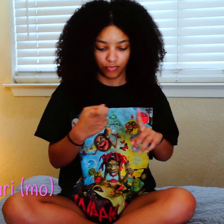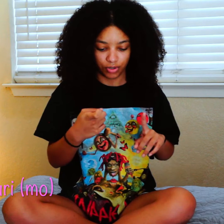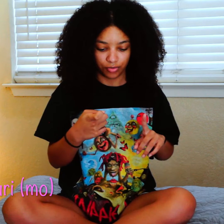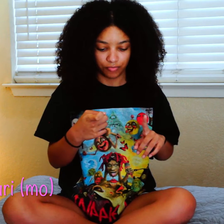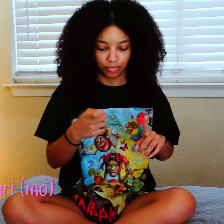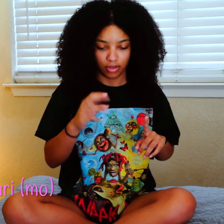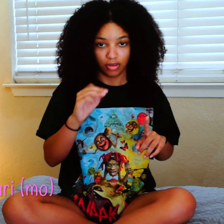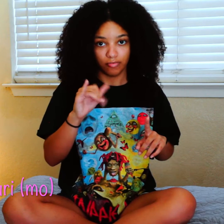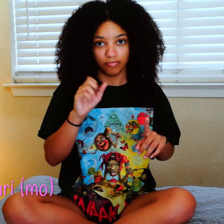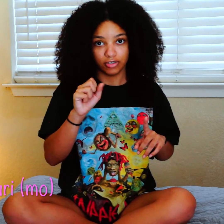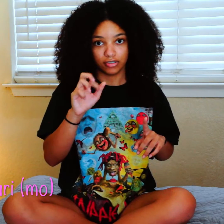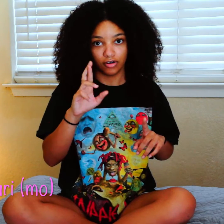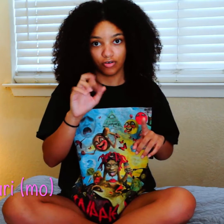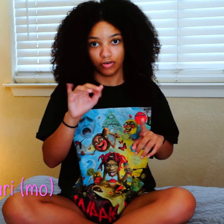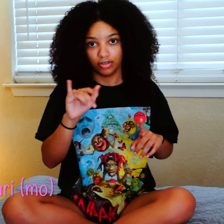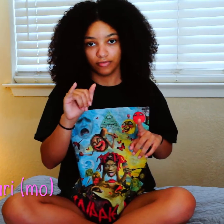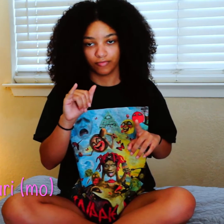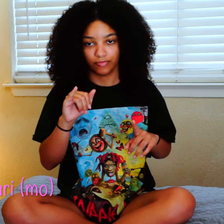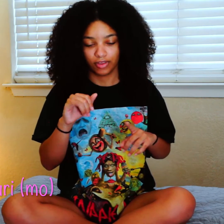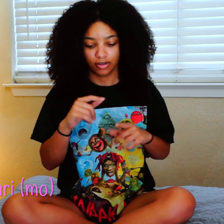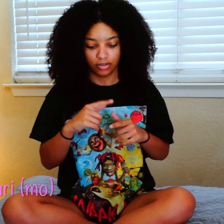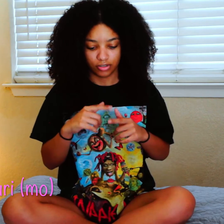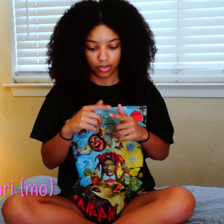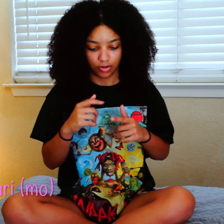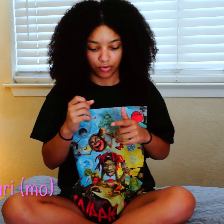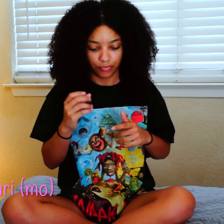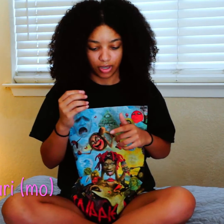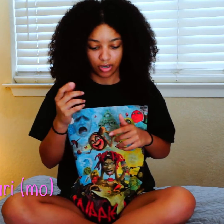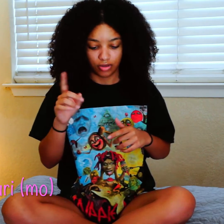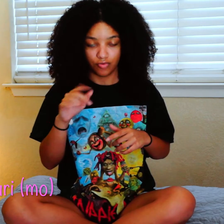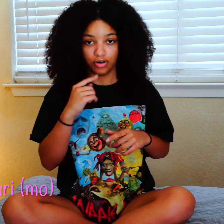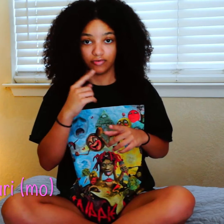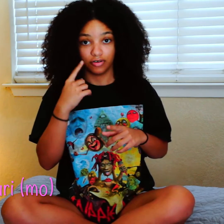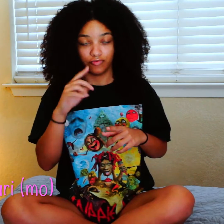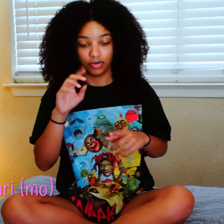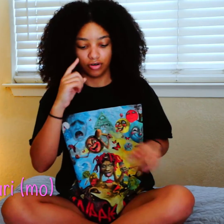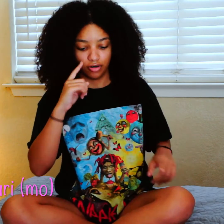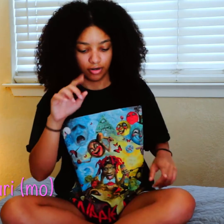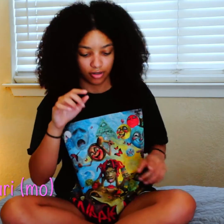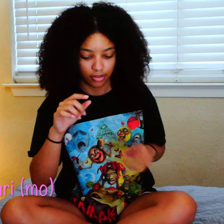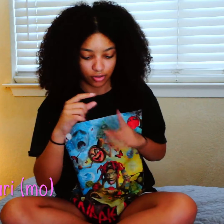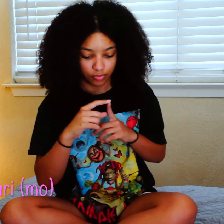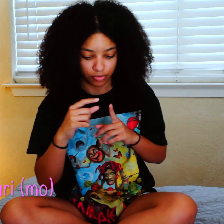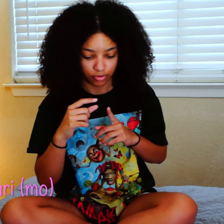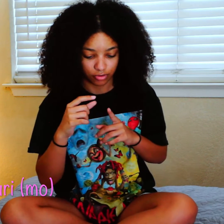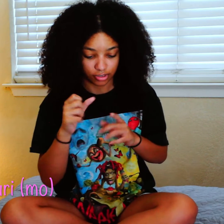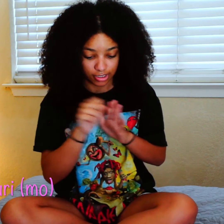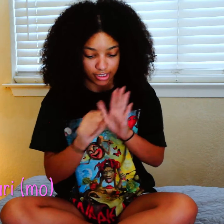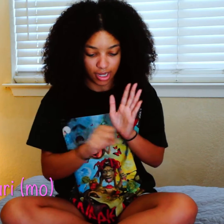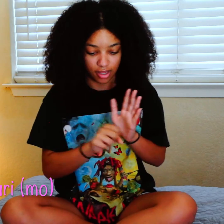from Missouri. So you want to for the state